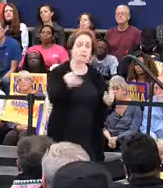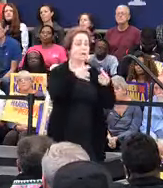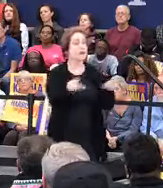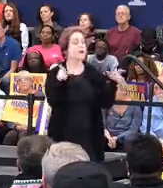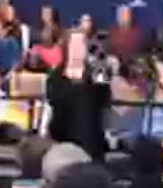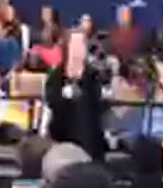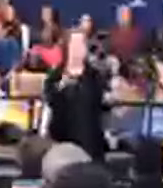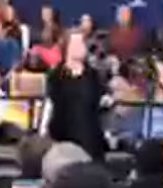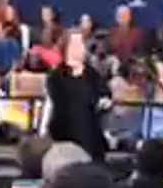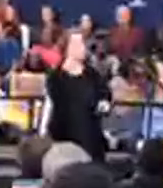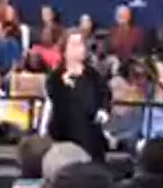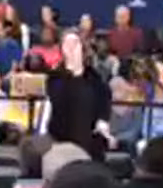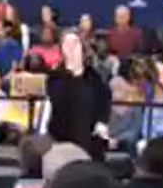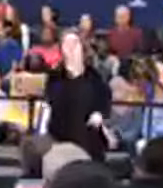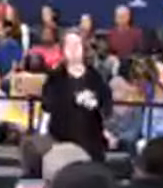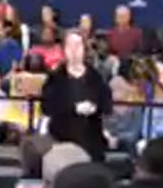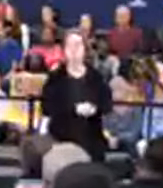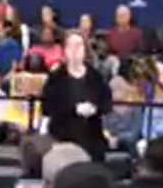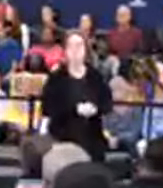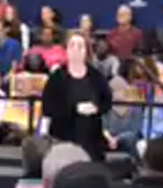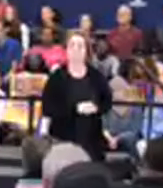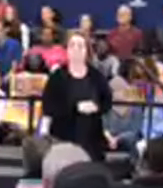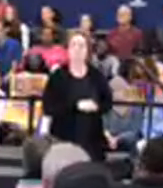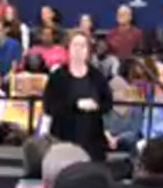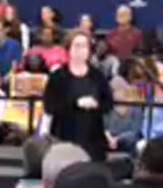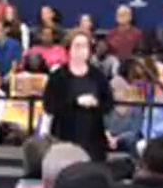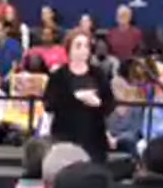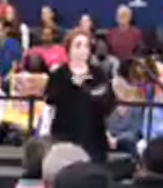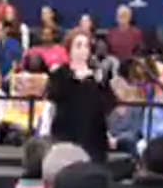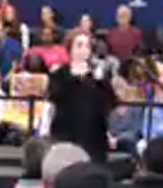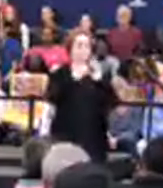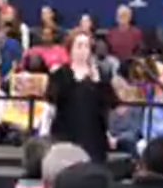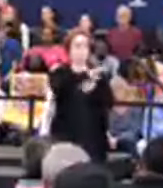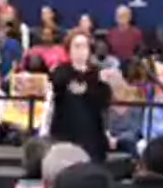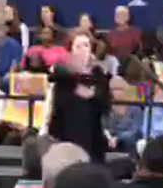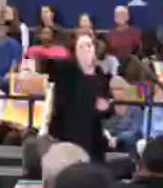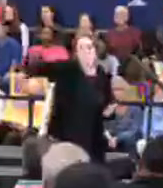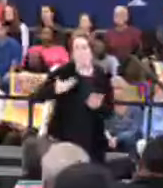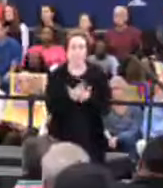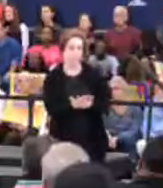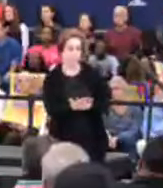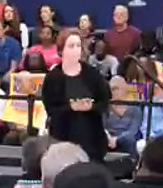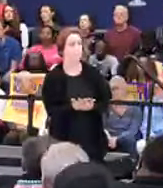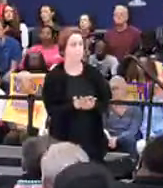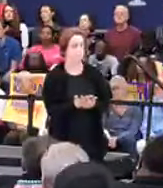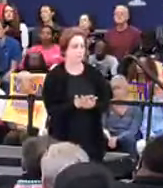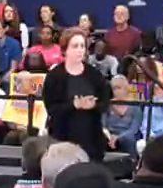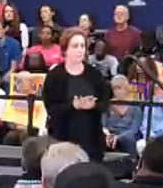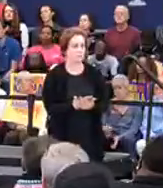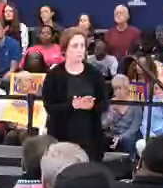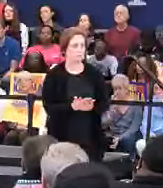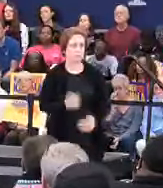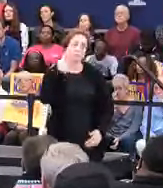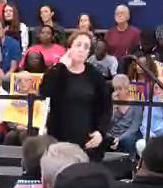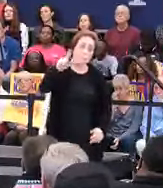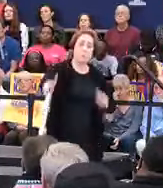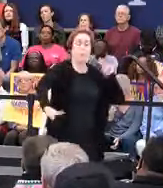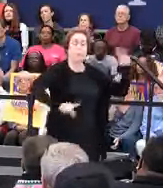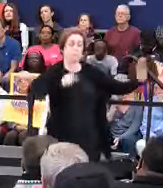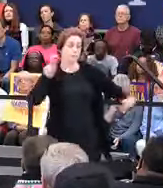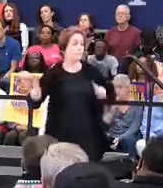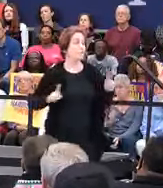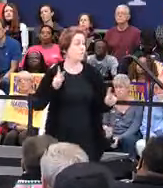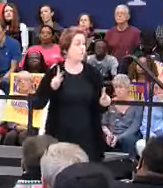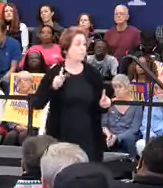your grandmother speaks, it meant all the people. And so in the name of the people, early in my career,